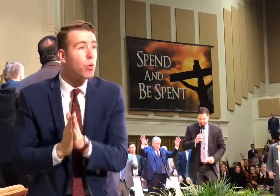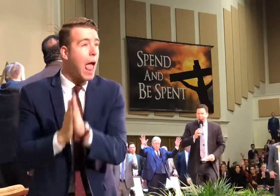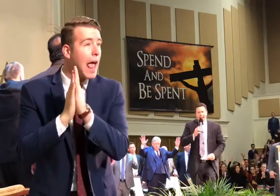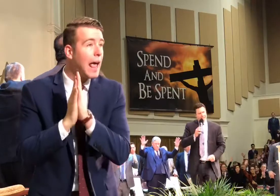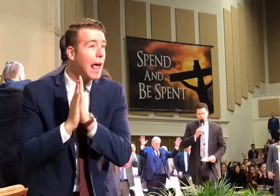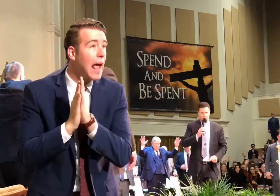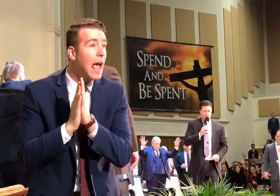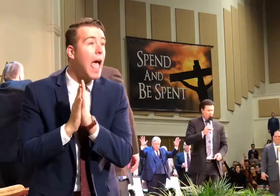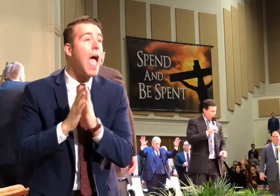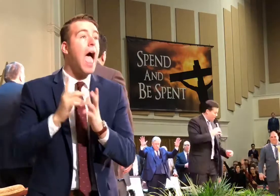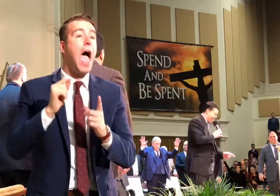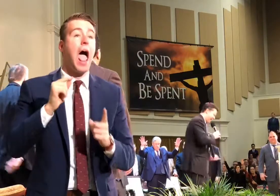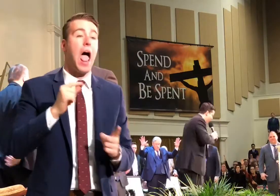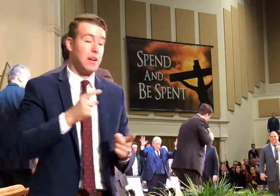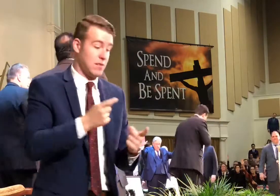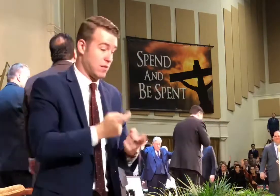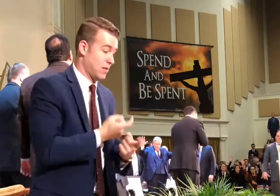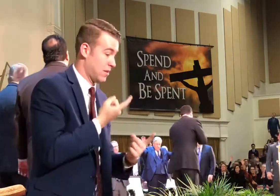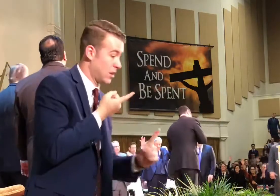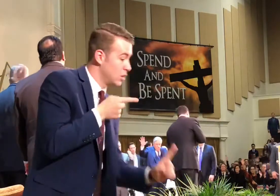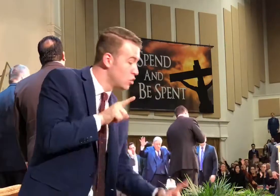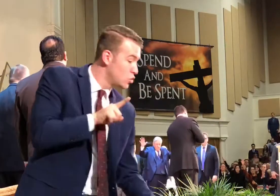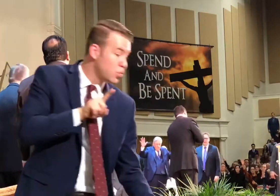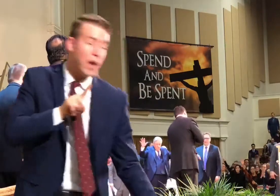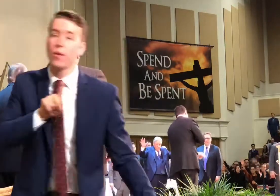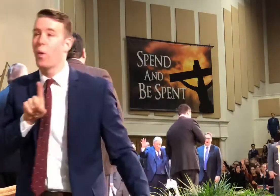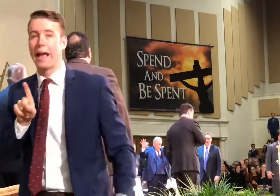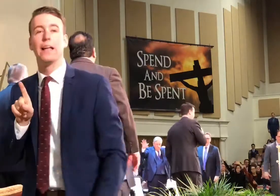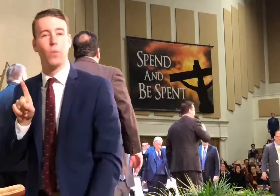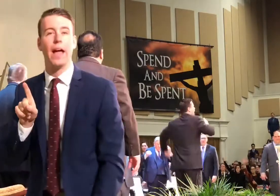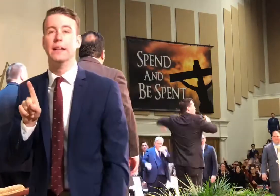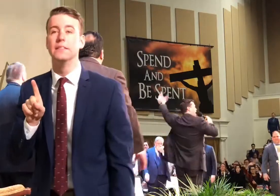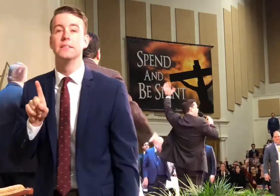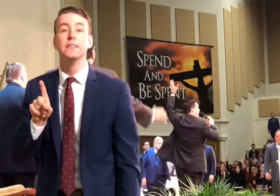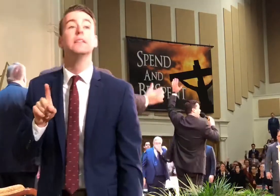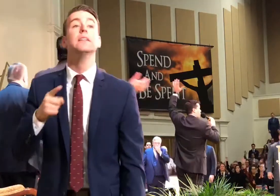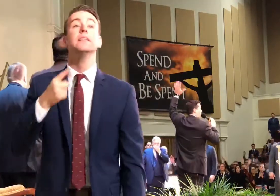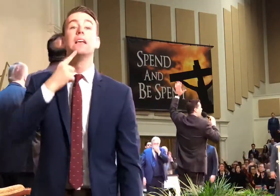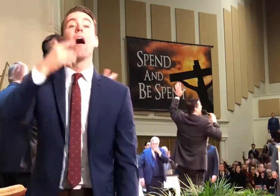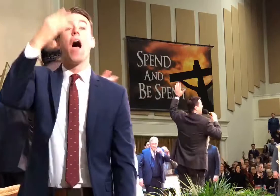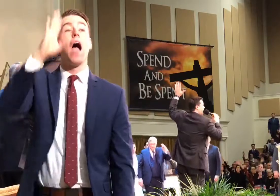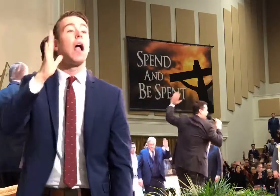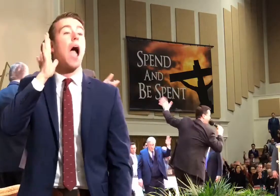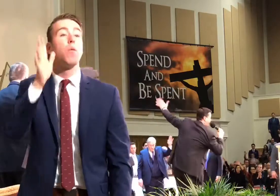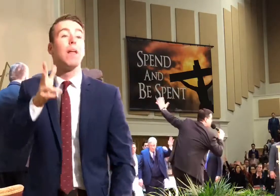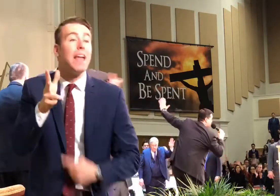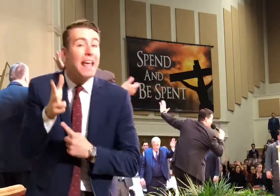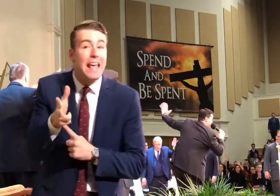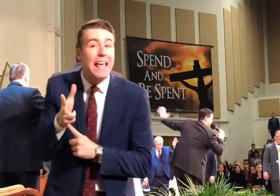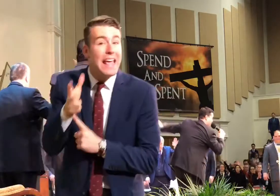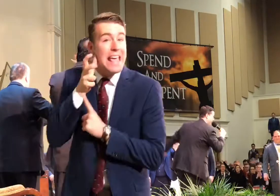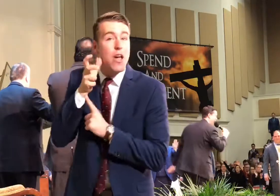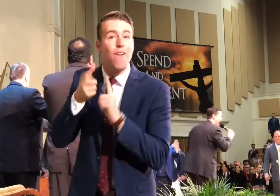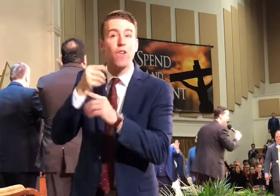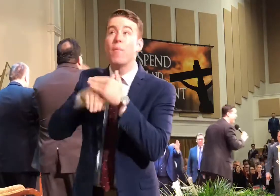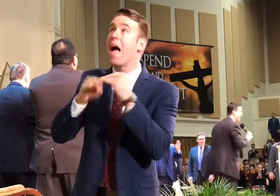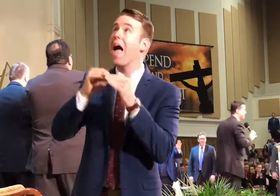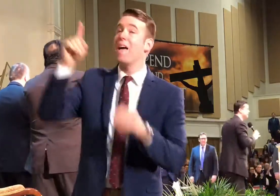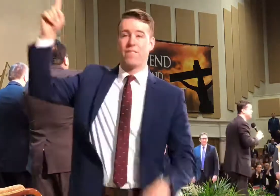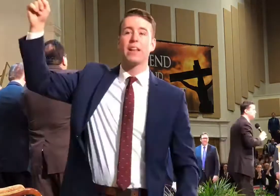pray and turn from their wicked ways, that God will hear from